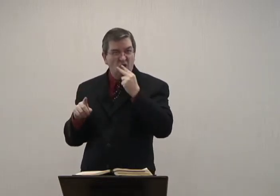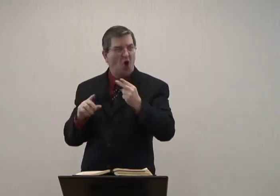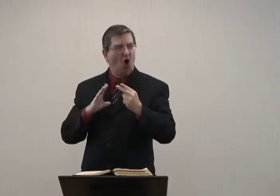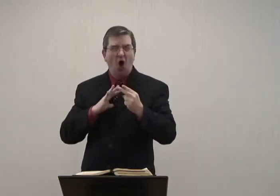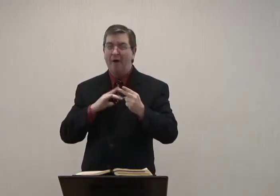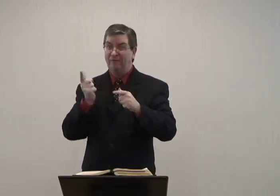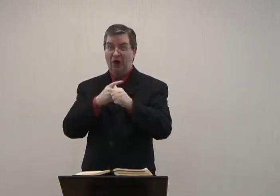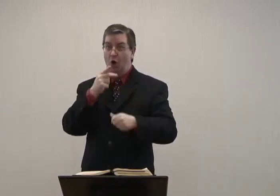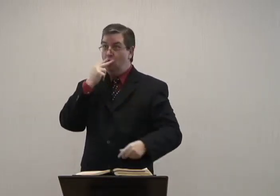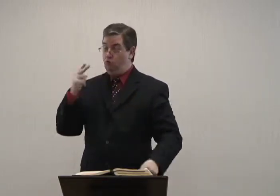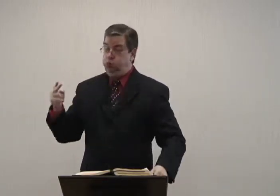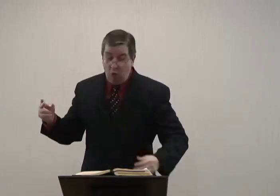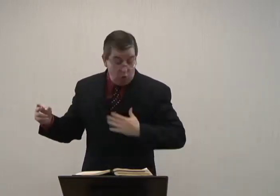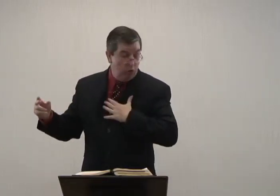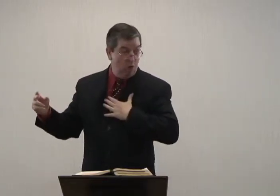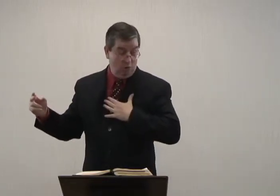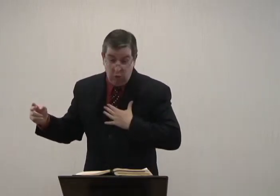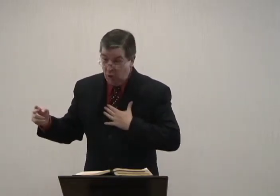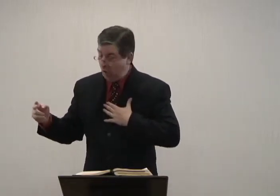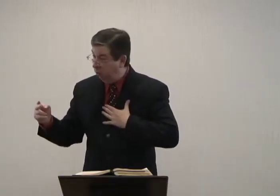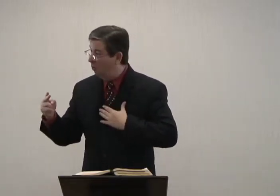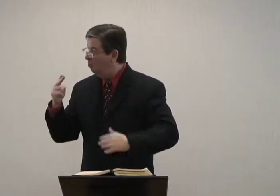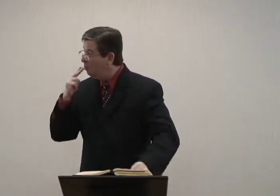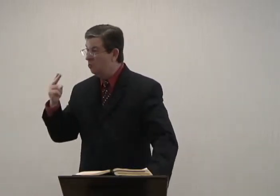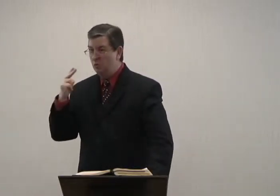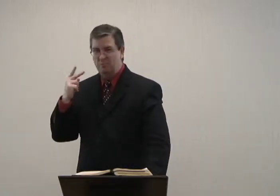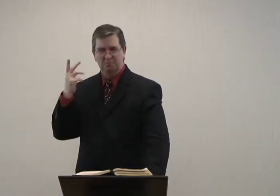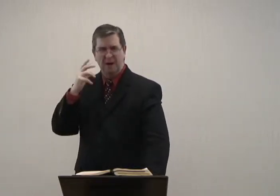We just smoked it. First I smoked it.